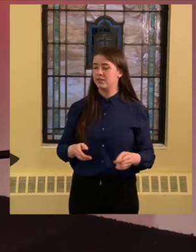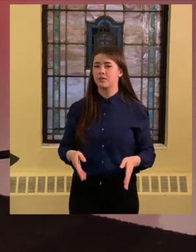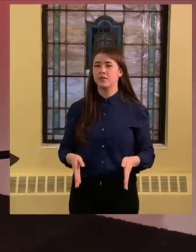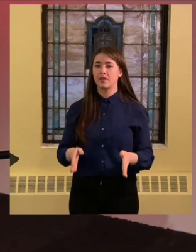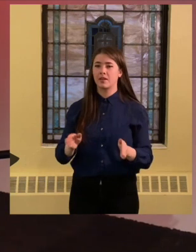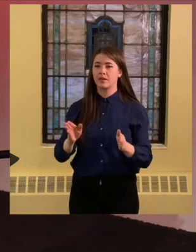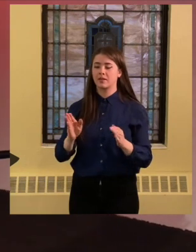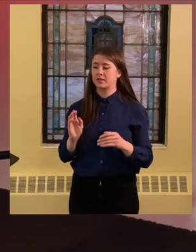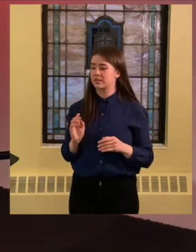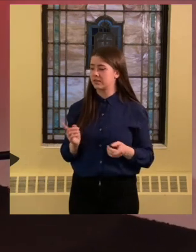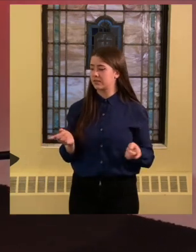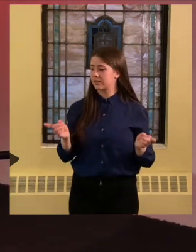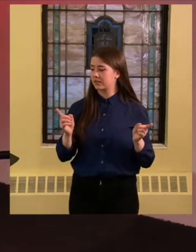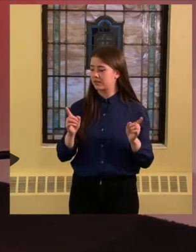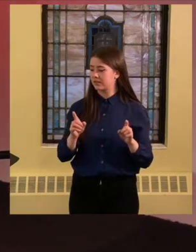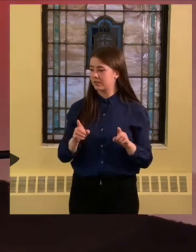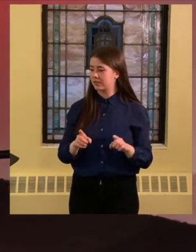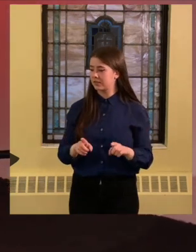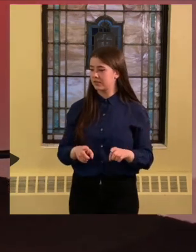coming, oh, let it